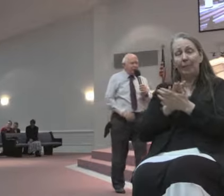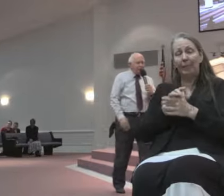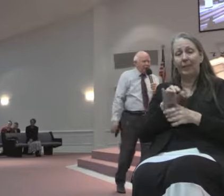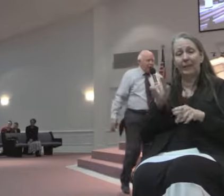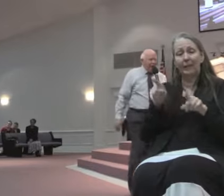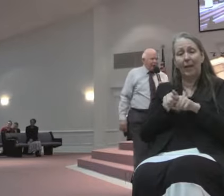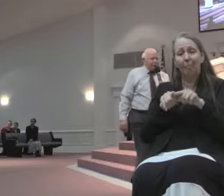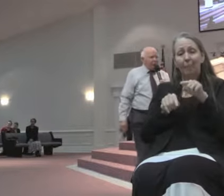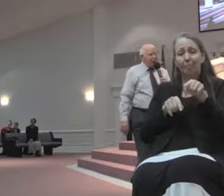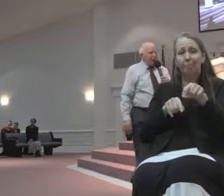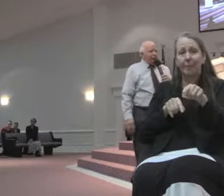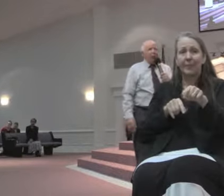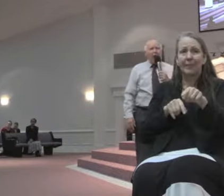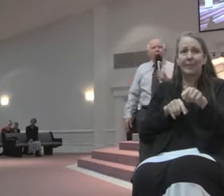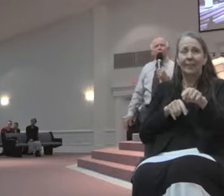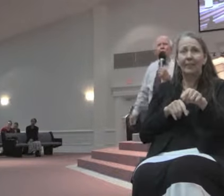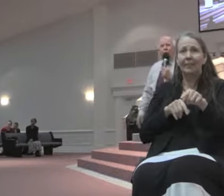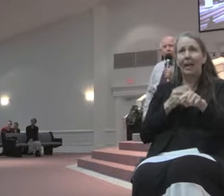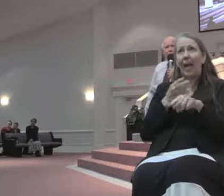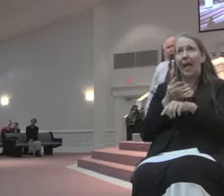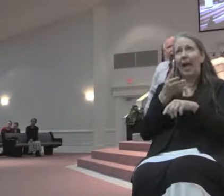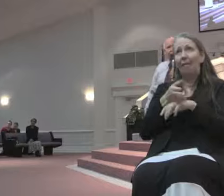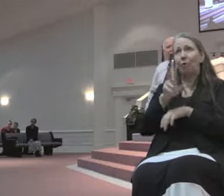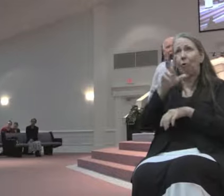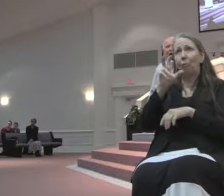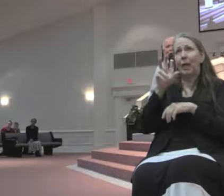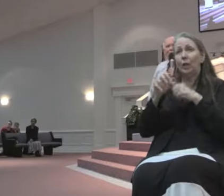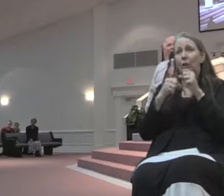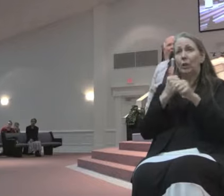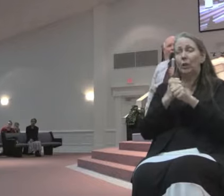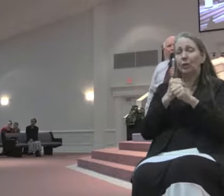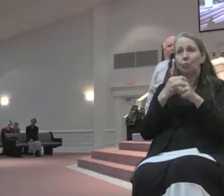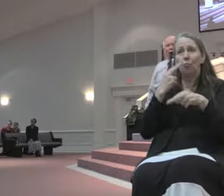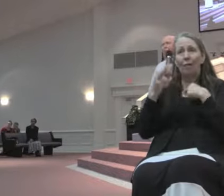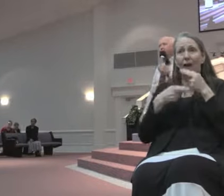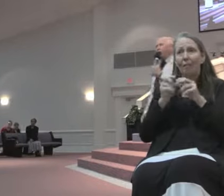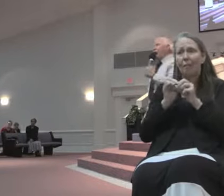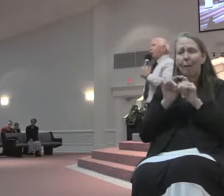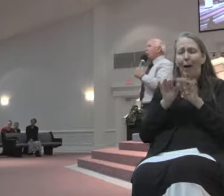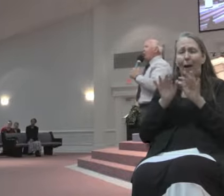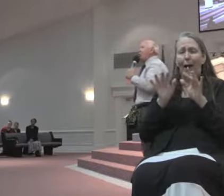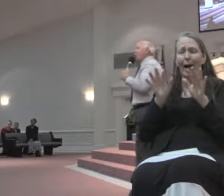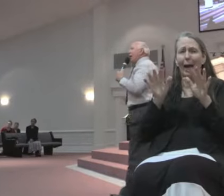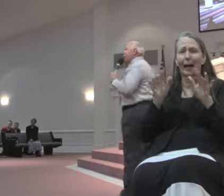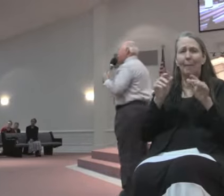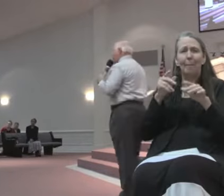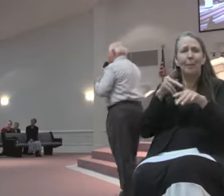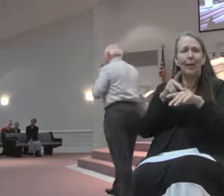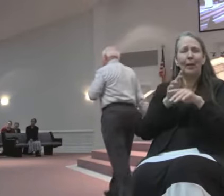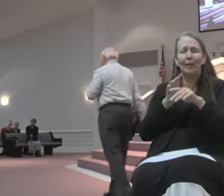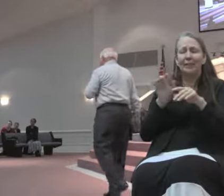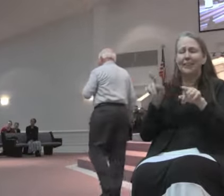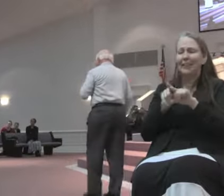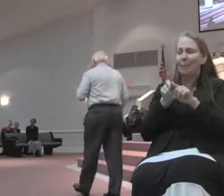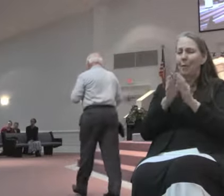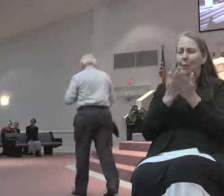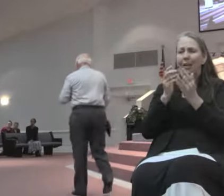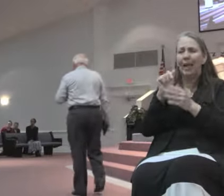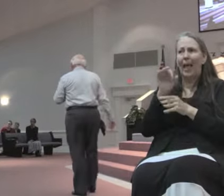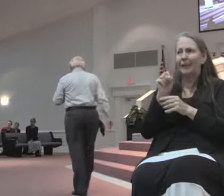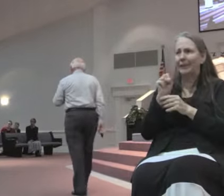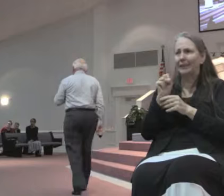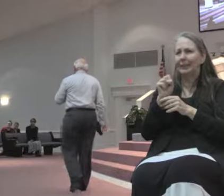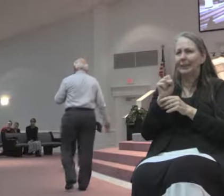days, after 300 years of revival, apostolic revival like the book of Acts, and